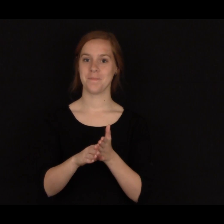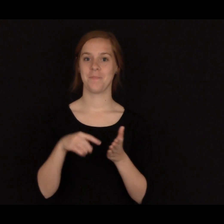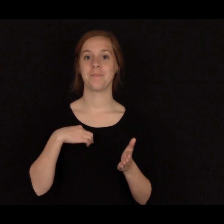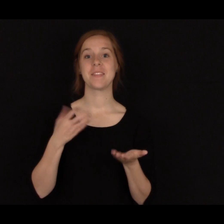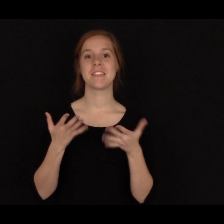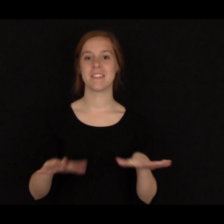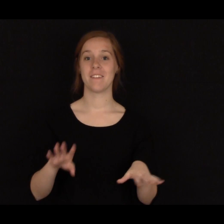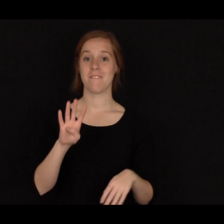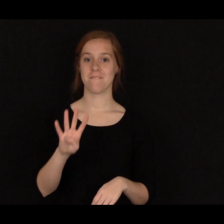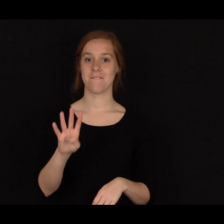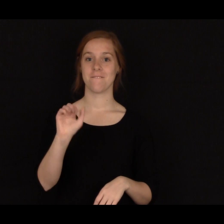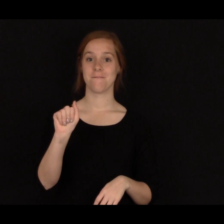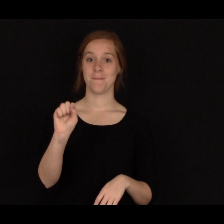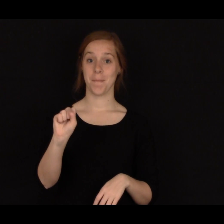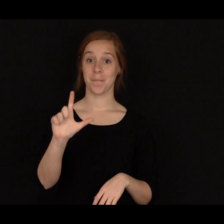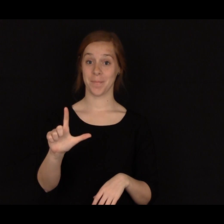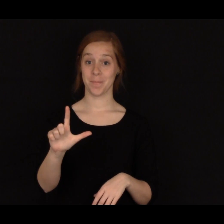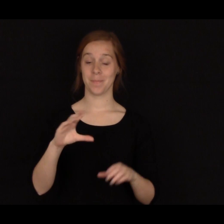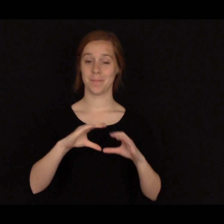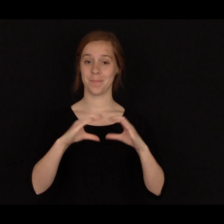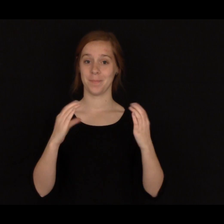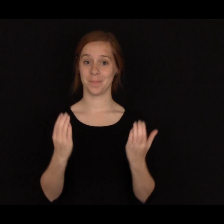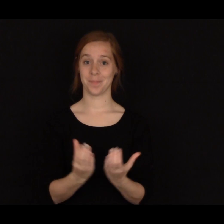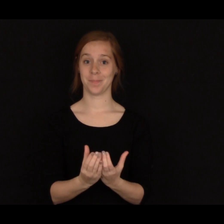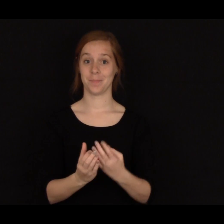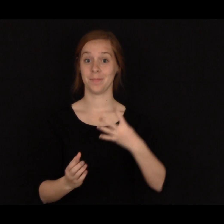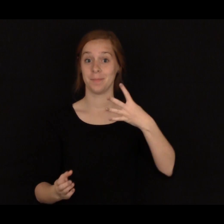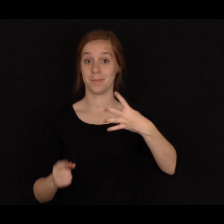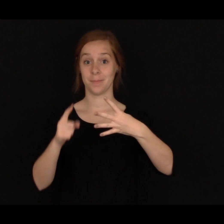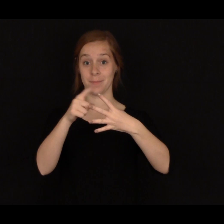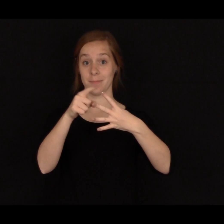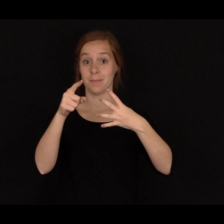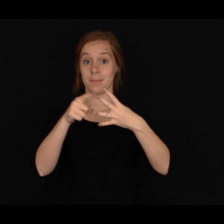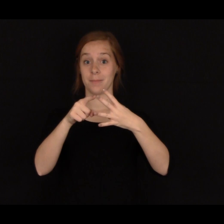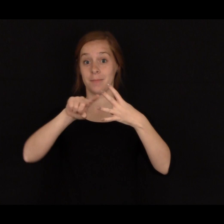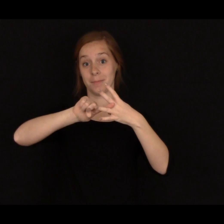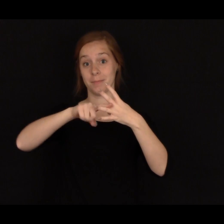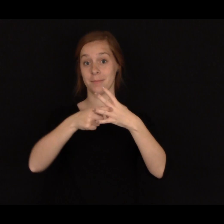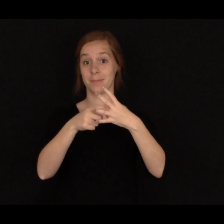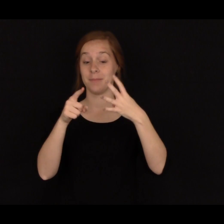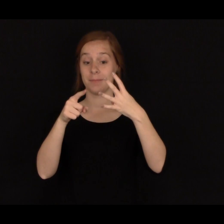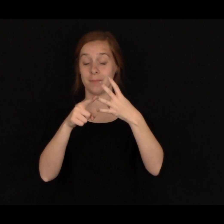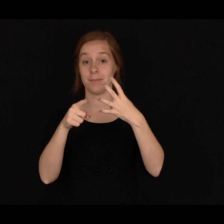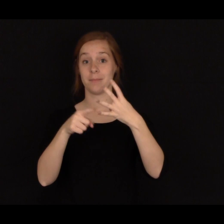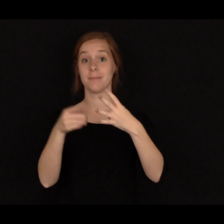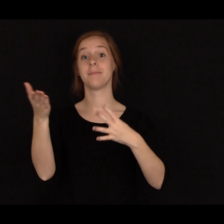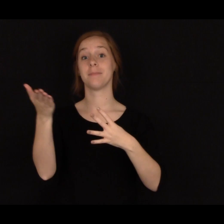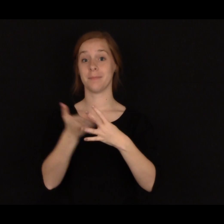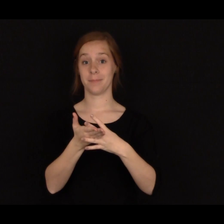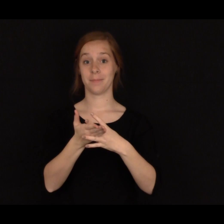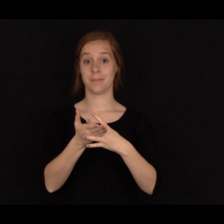During the minor, I have completed 4 American Sign Language classes, 2 beginning and 2